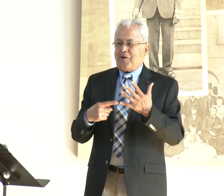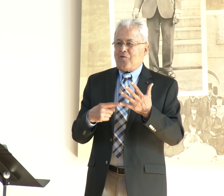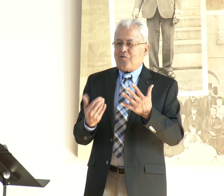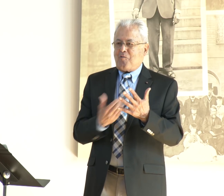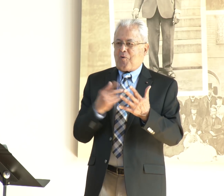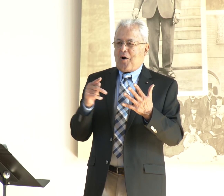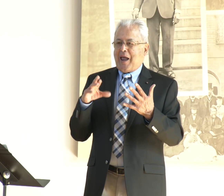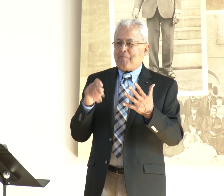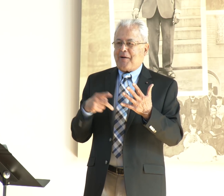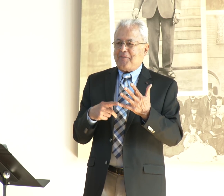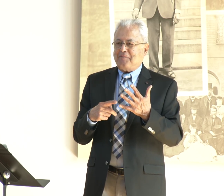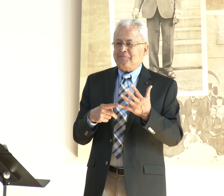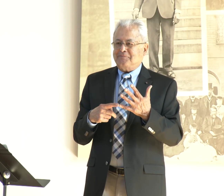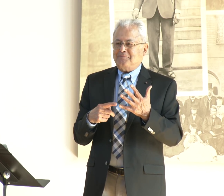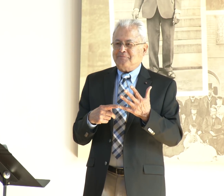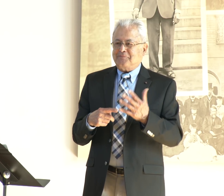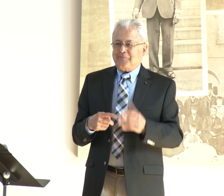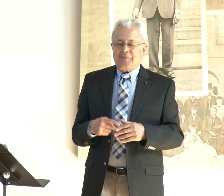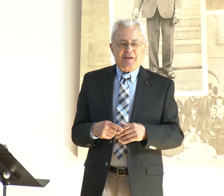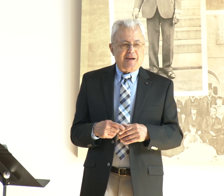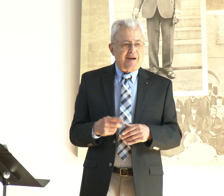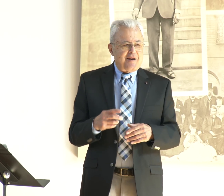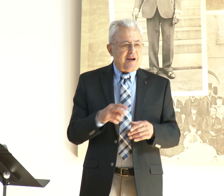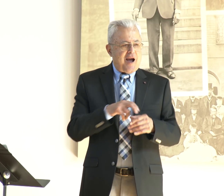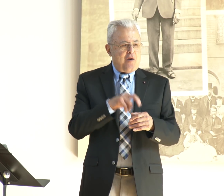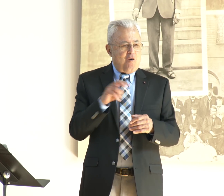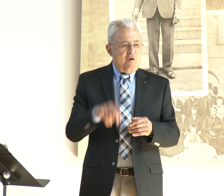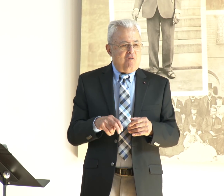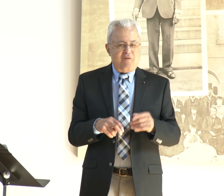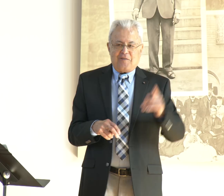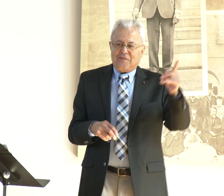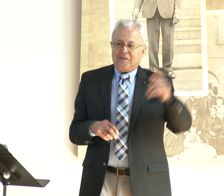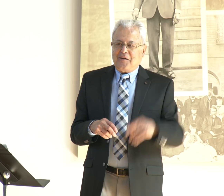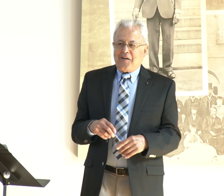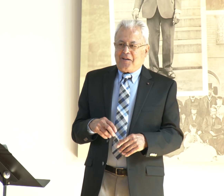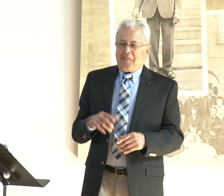He was a freshman when I came in as a new prep student.